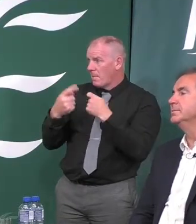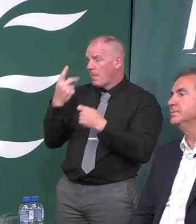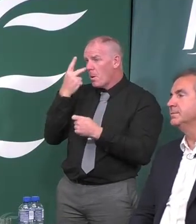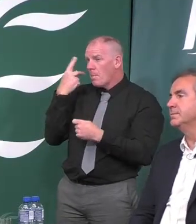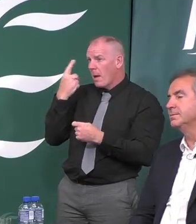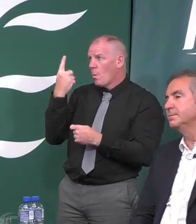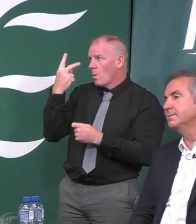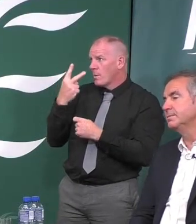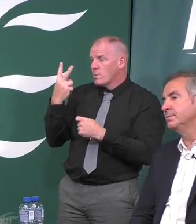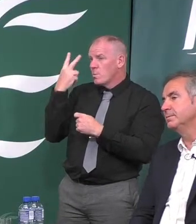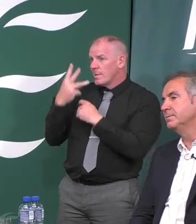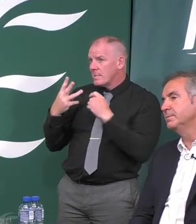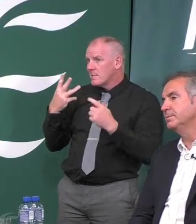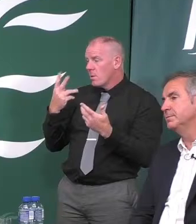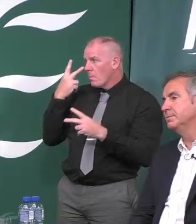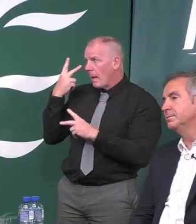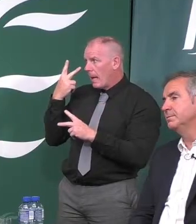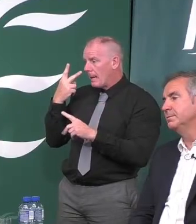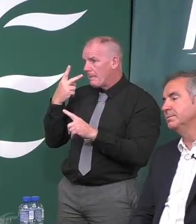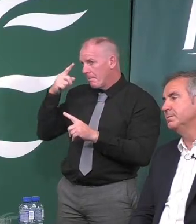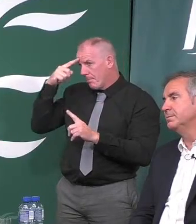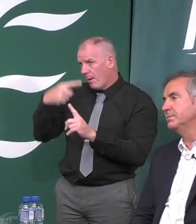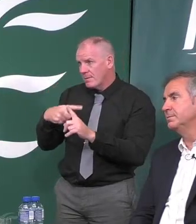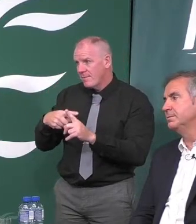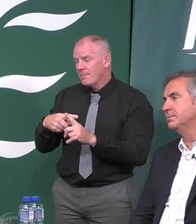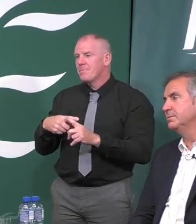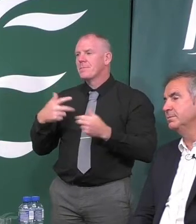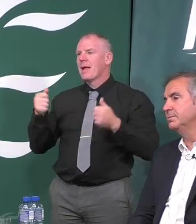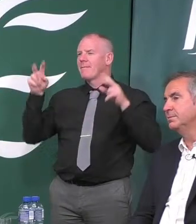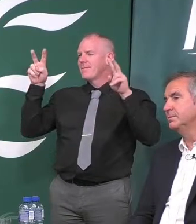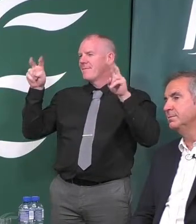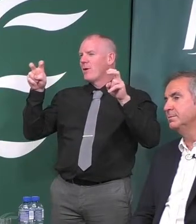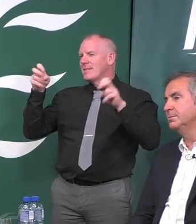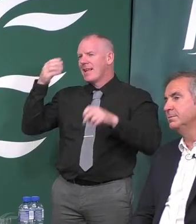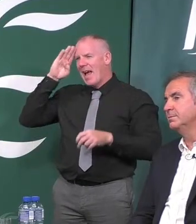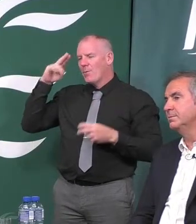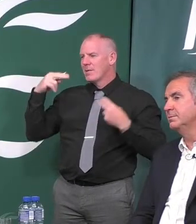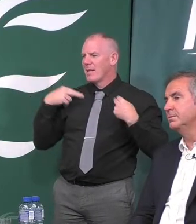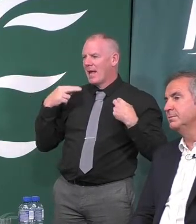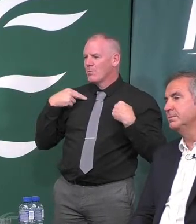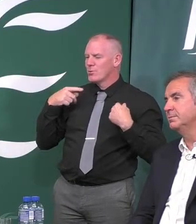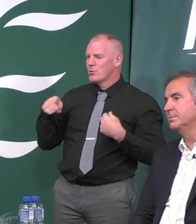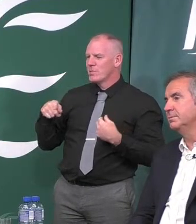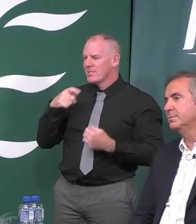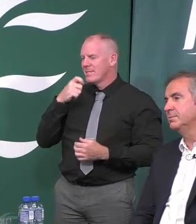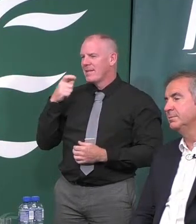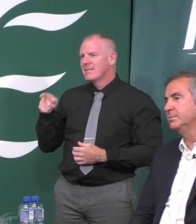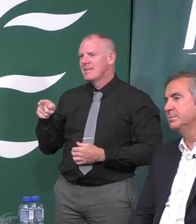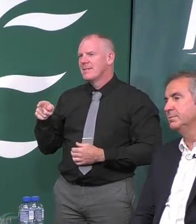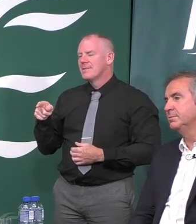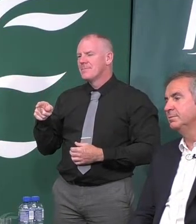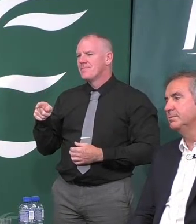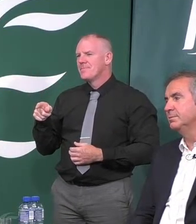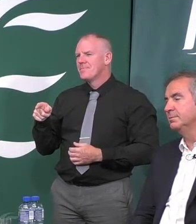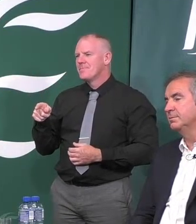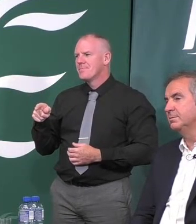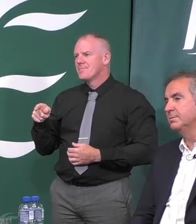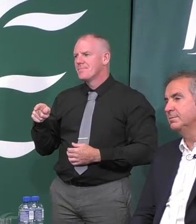ago or 2 weeks ago? Well, there's a phrase in Irish, Tarkil Cannyhagging, meaning we bought sense dearly.